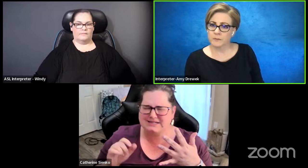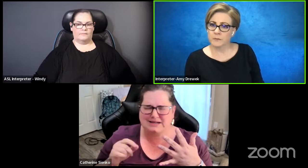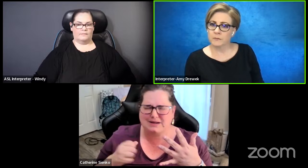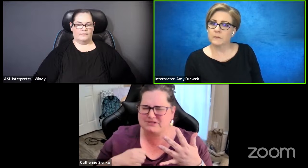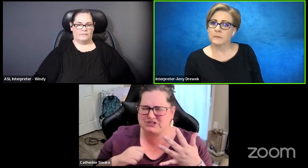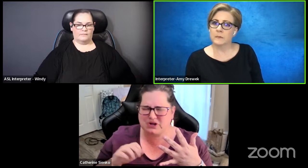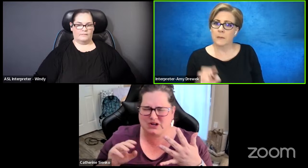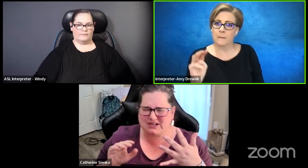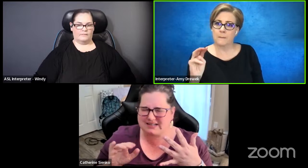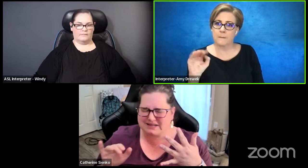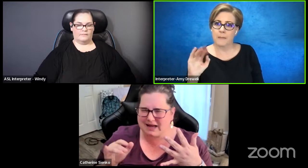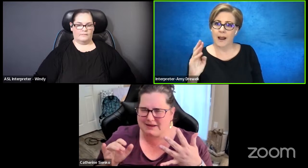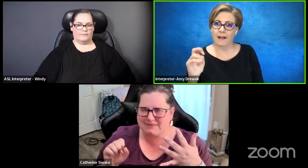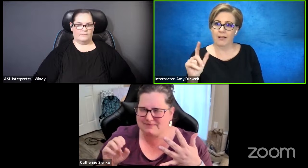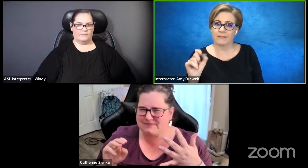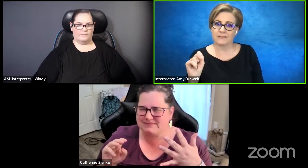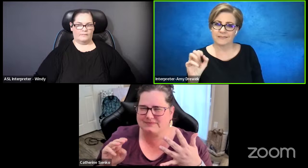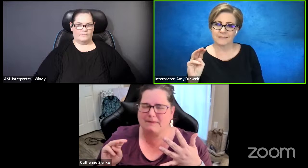Michelle Michaels,